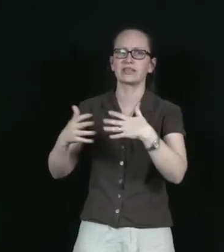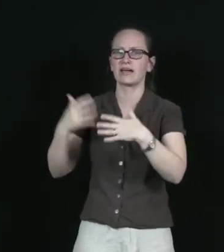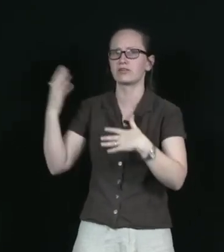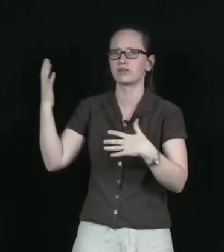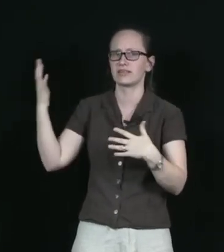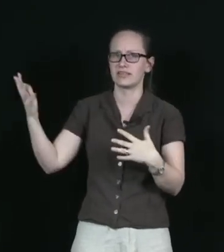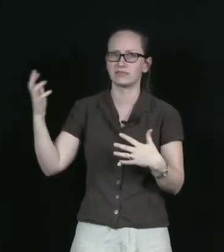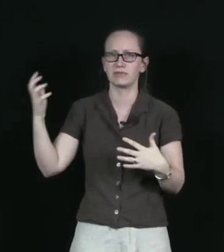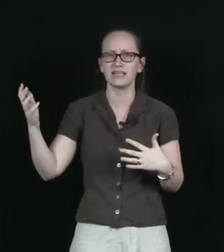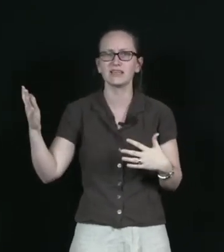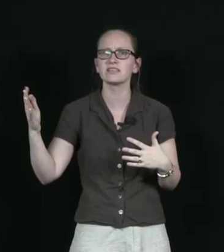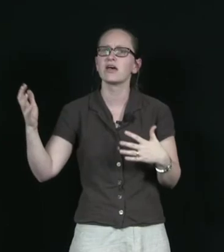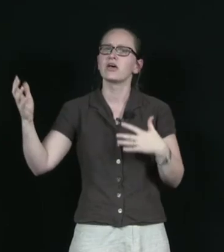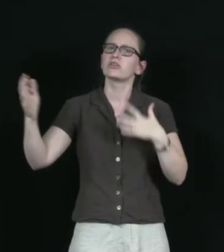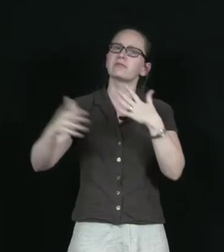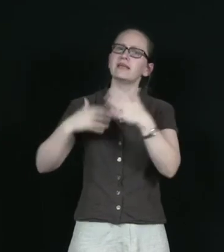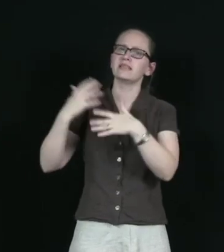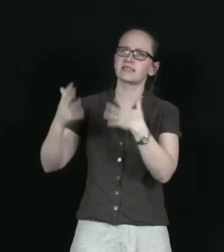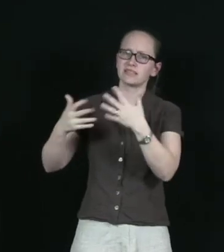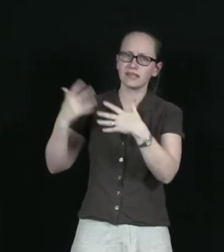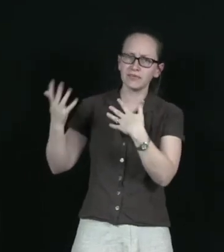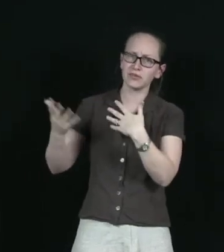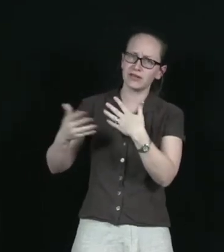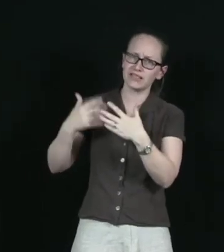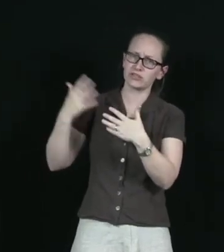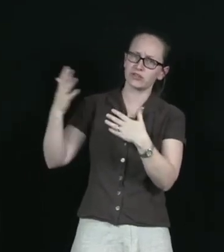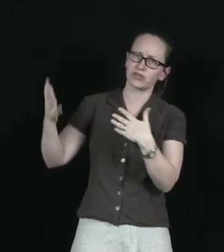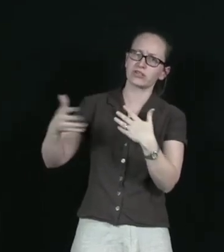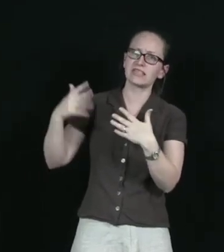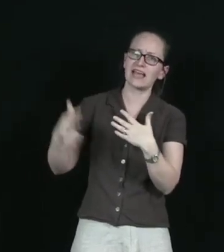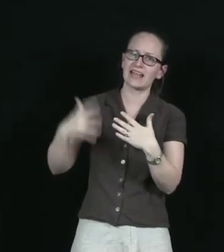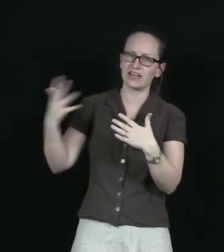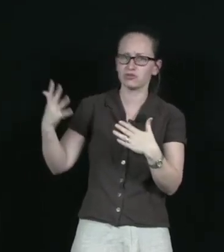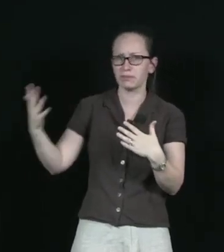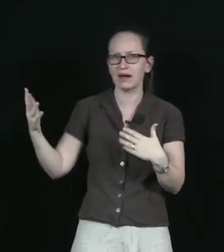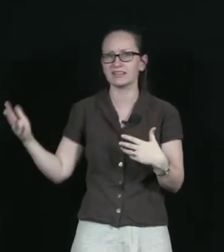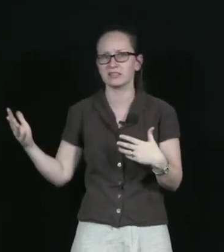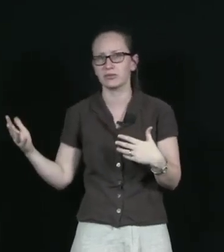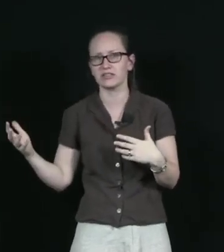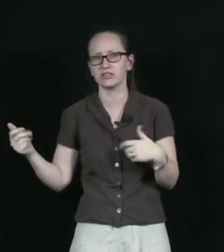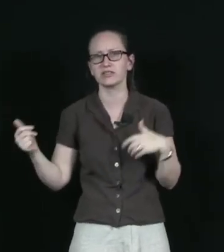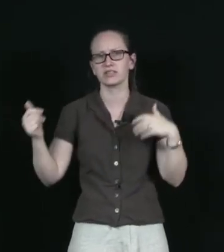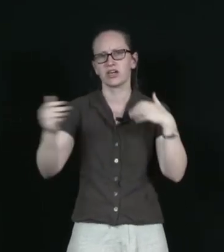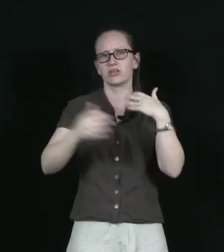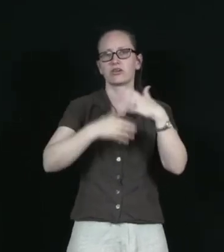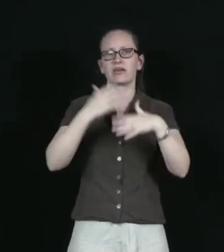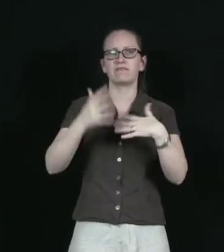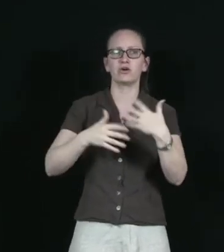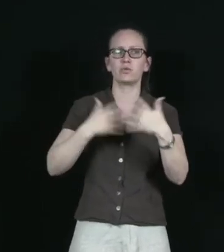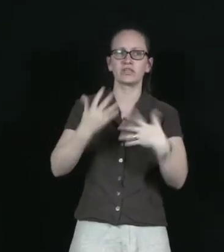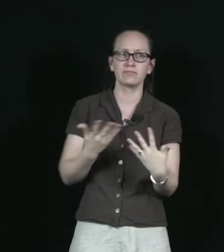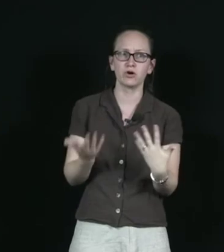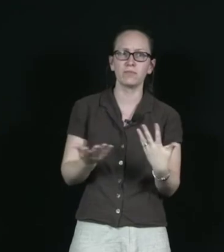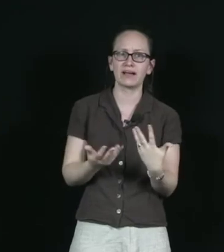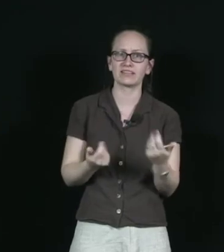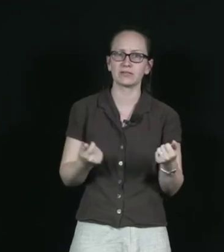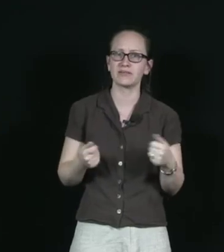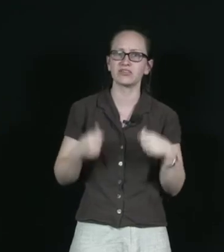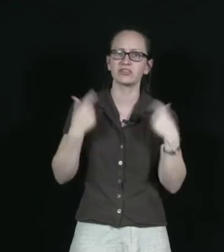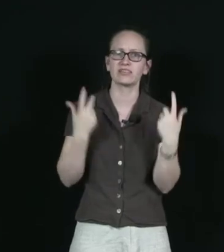can have a look at these readings. The readings, some of the readings also contain extra practice questions. So if you're wanting more practice questions than